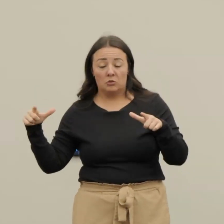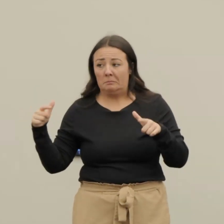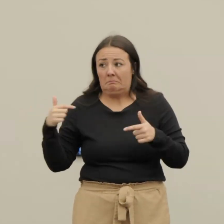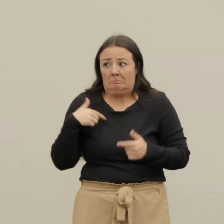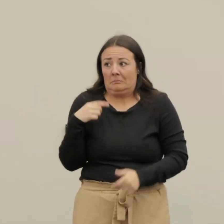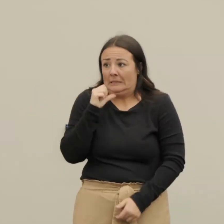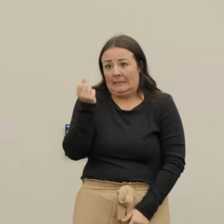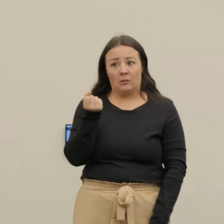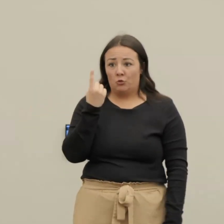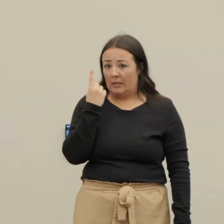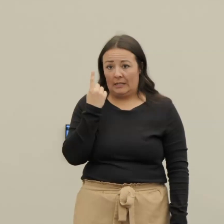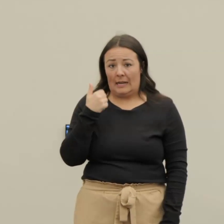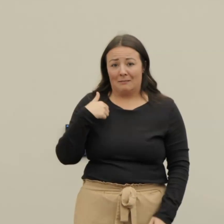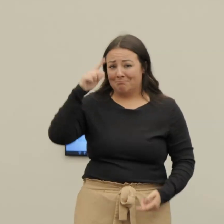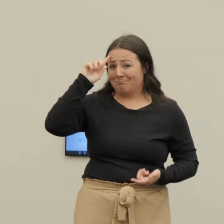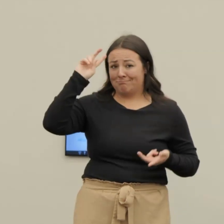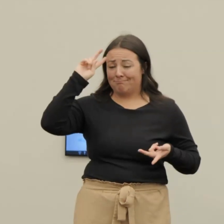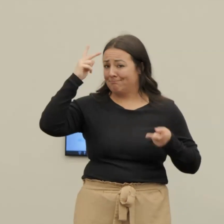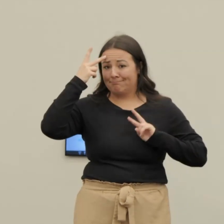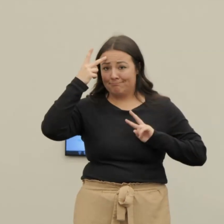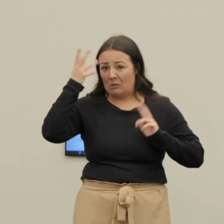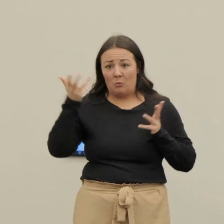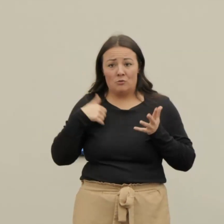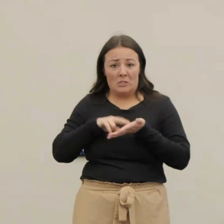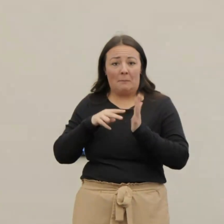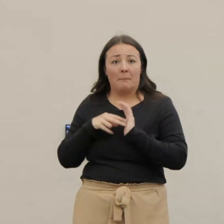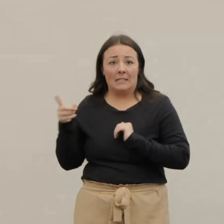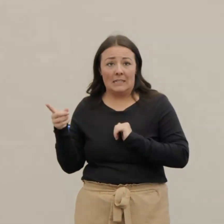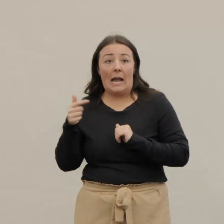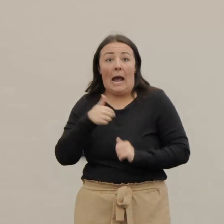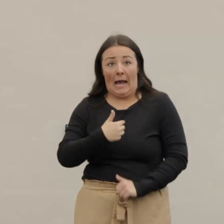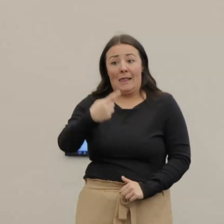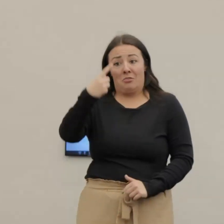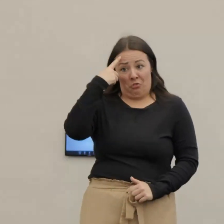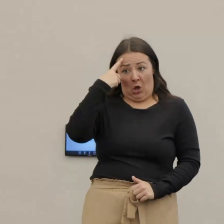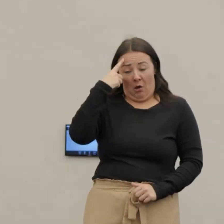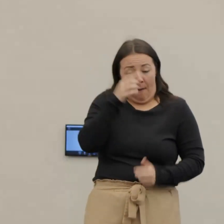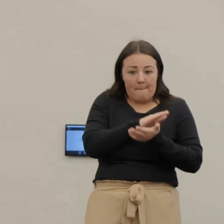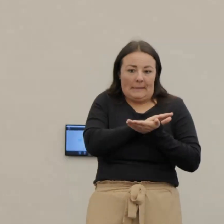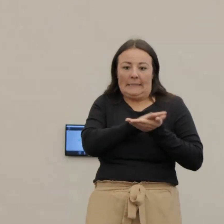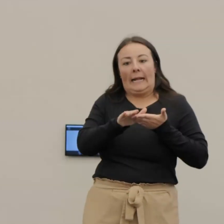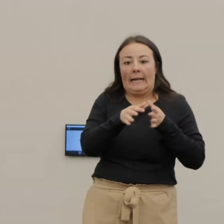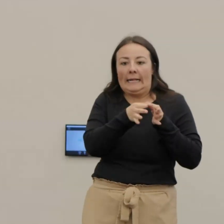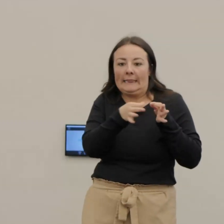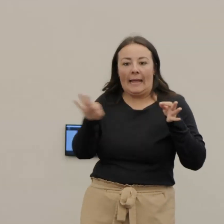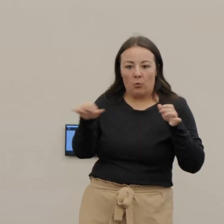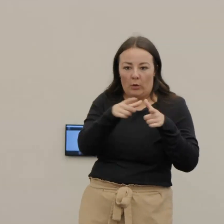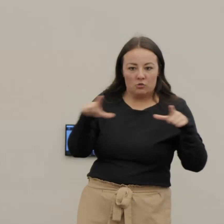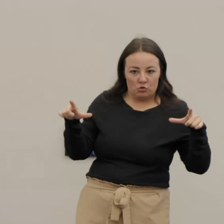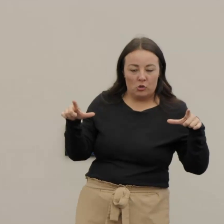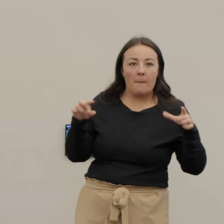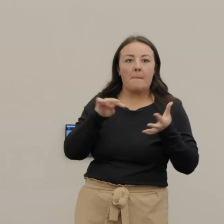meant, and I misinterpreted it. I thought that plain language